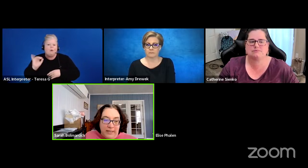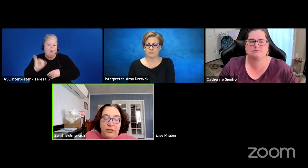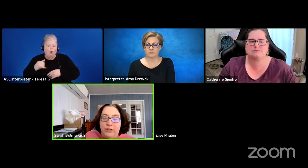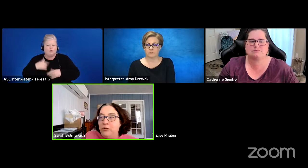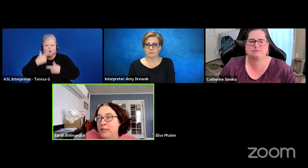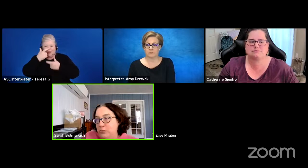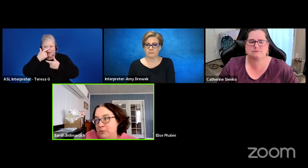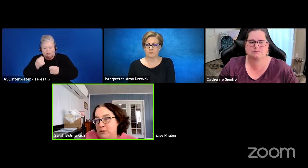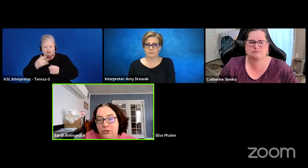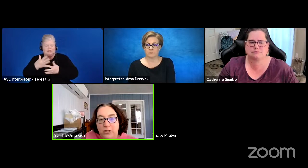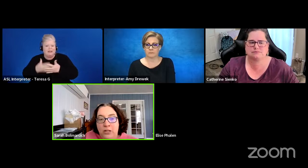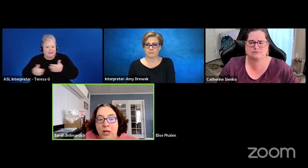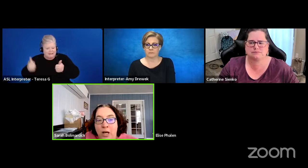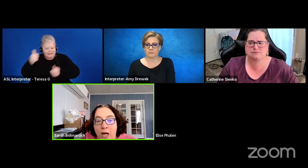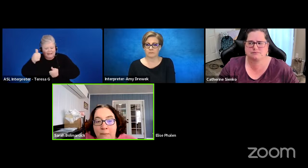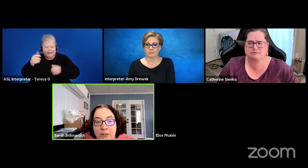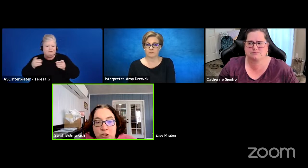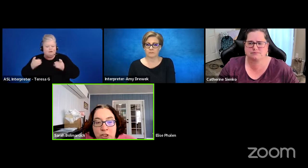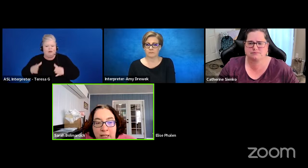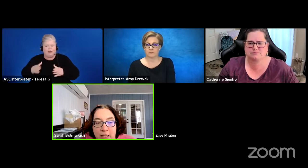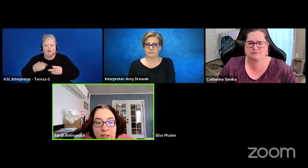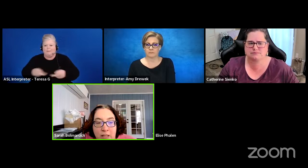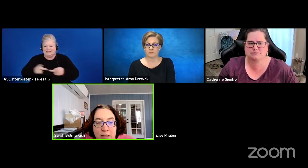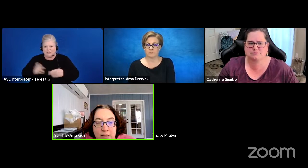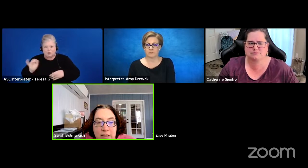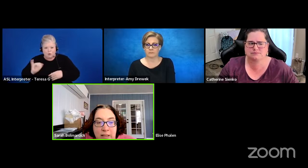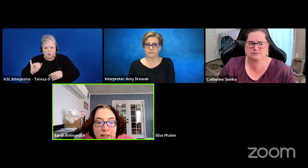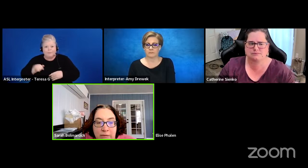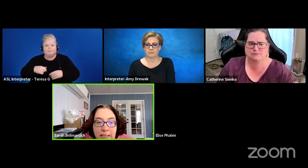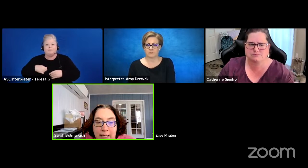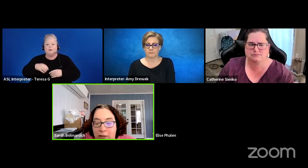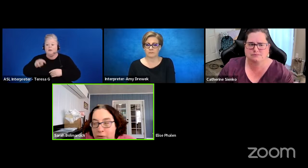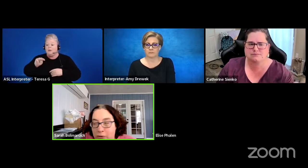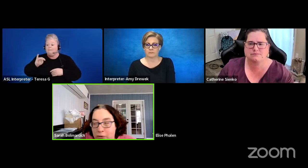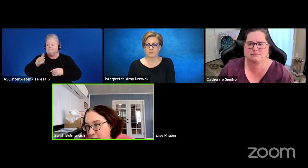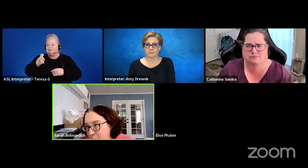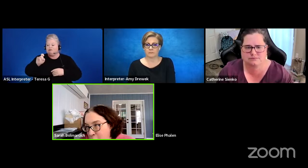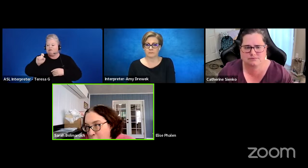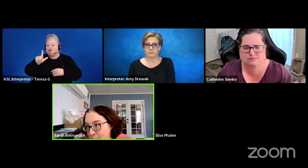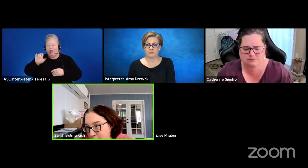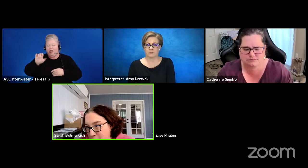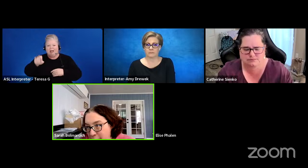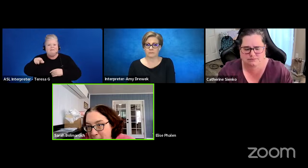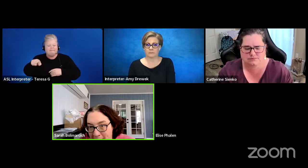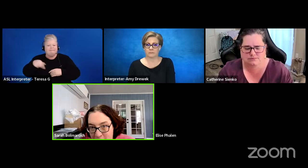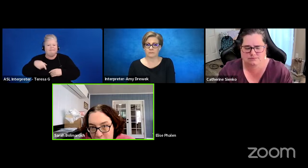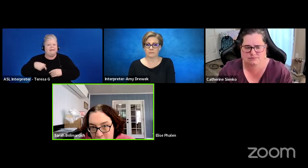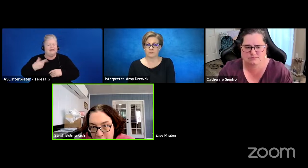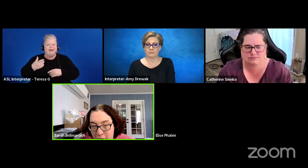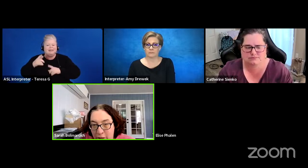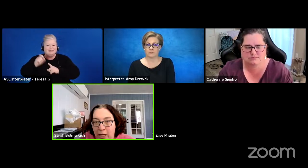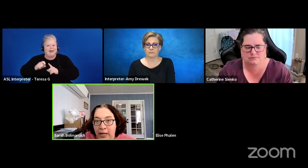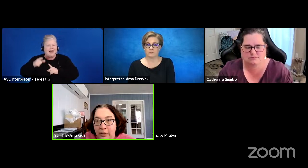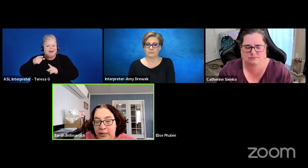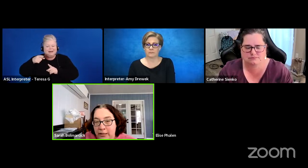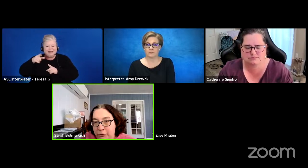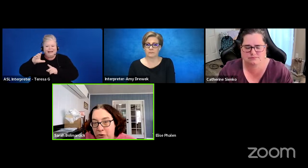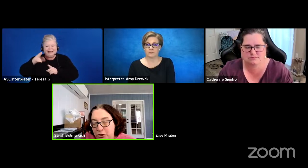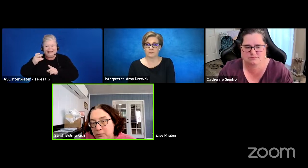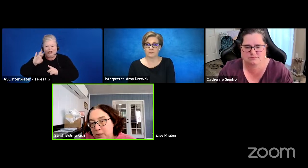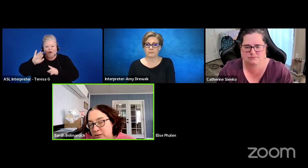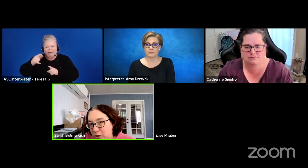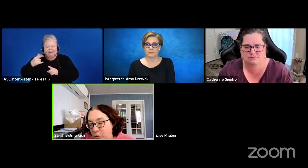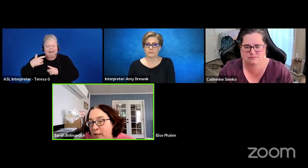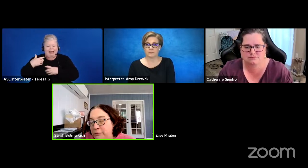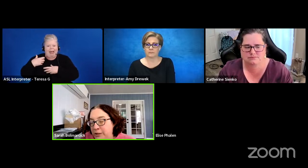the executive director position. Michelle is the hearing healthcare program manager.